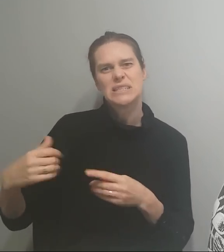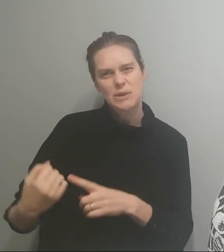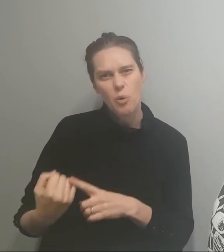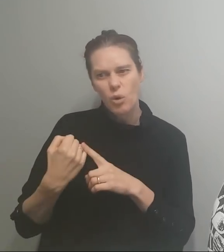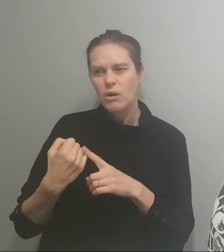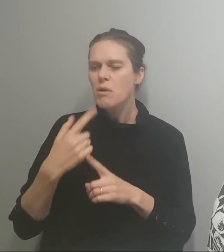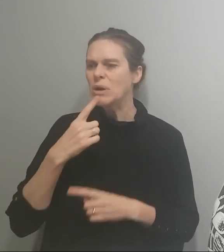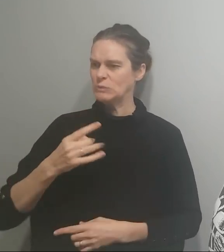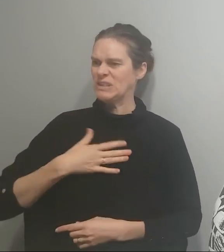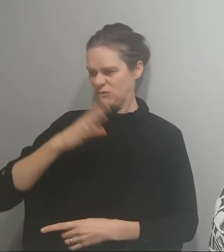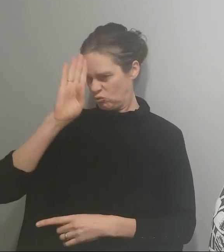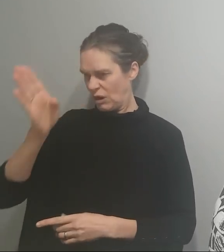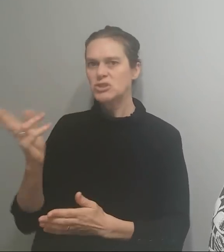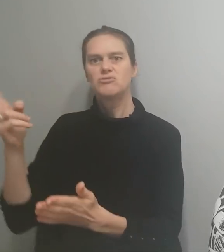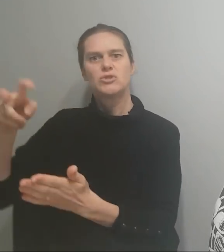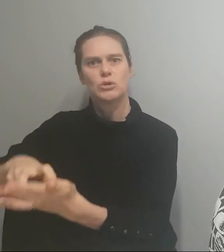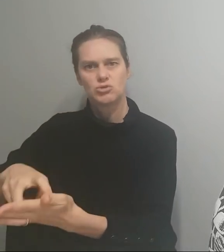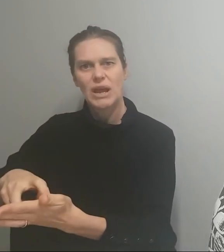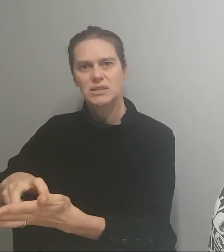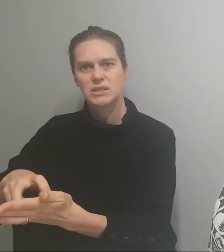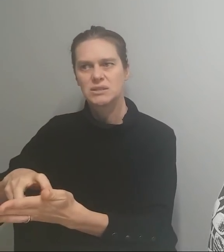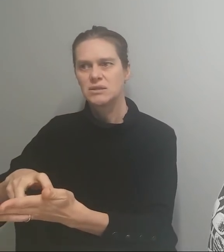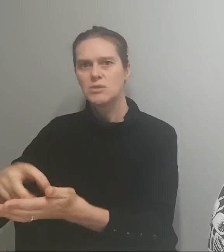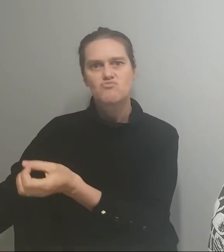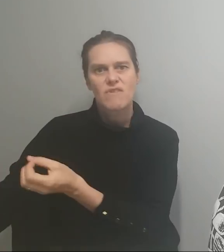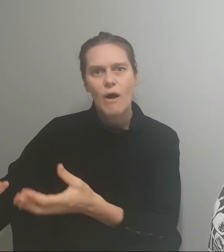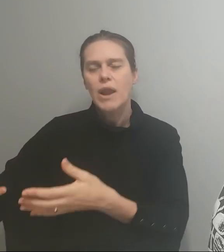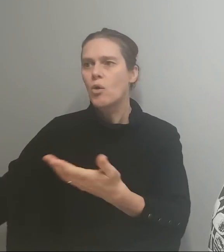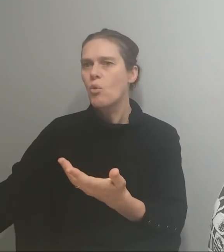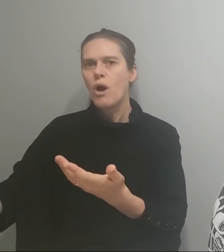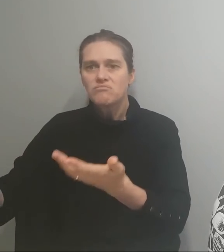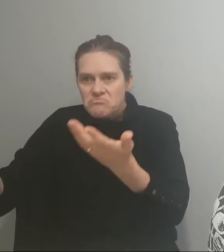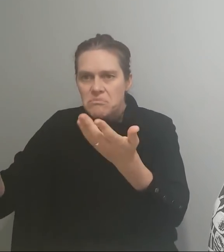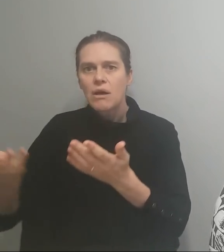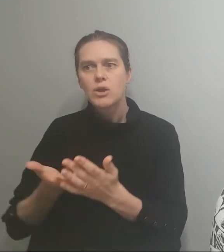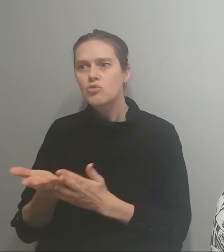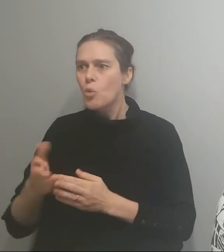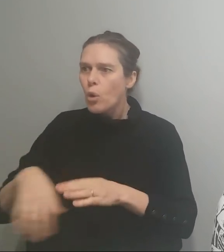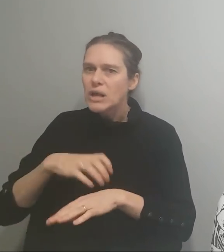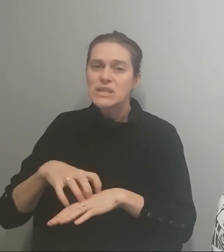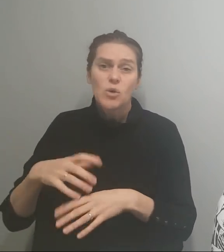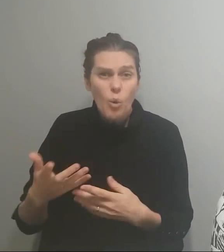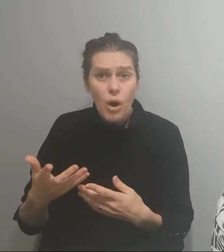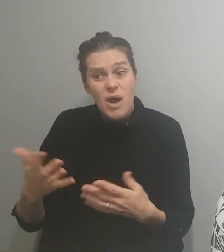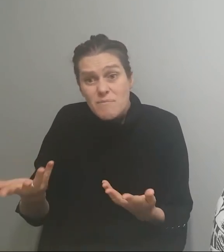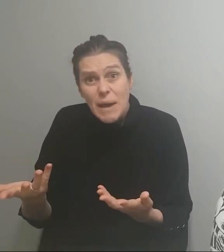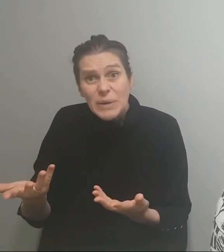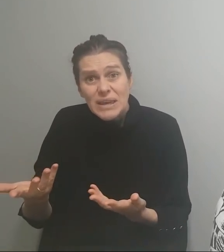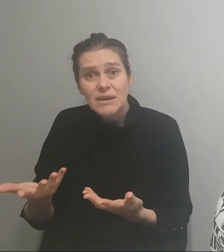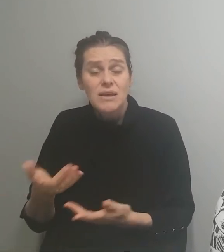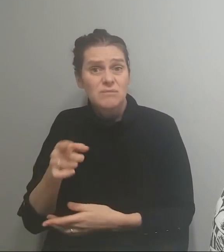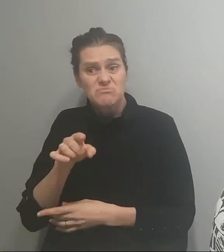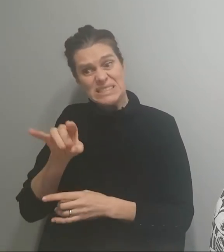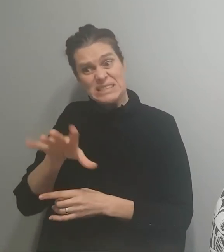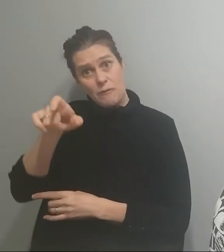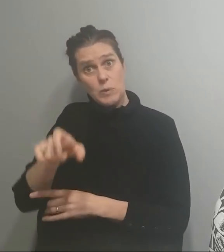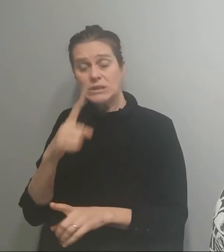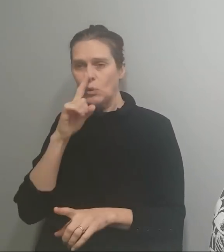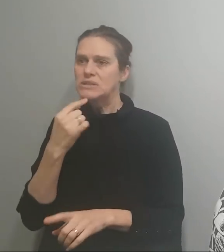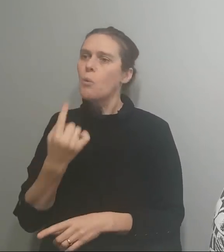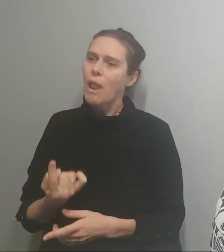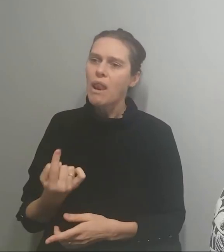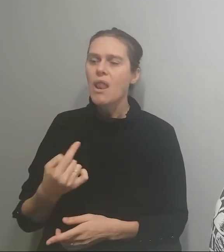provider, or going and contracting directly with a provider, or saying, actually, I want to work with this provider, but actually I don't want to be the